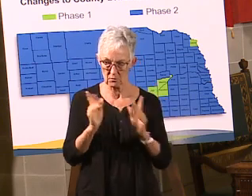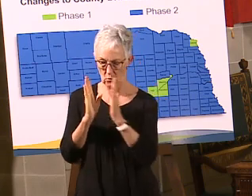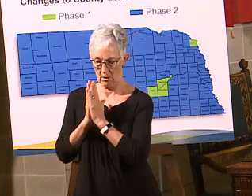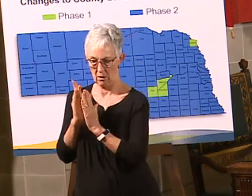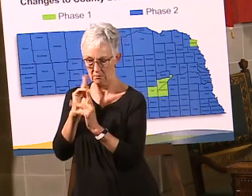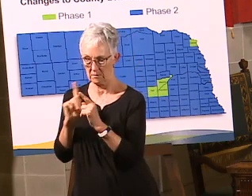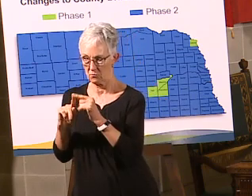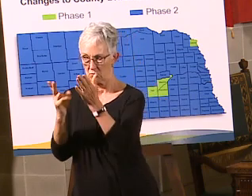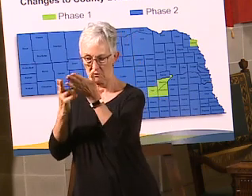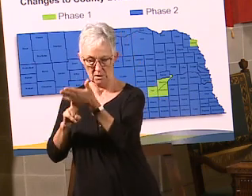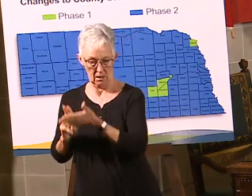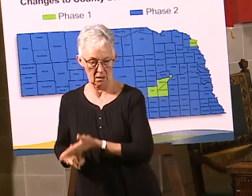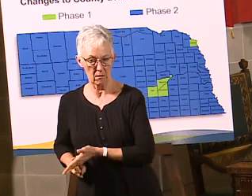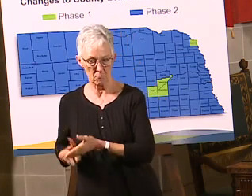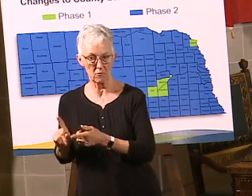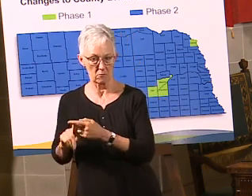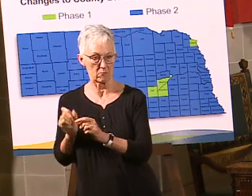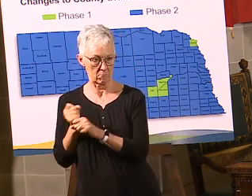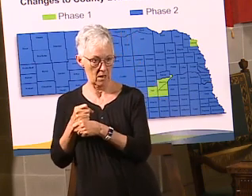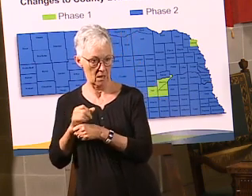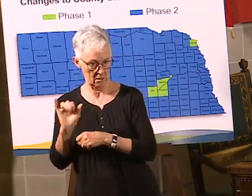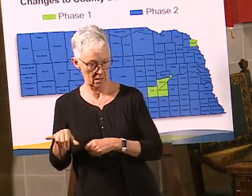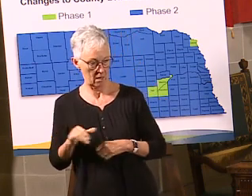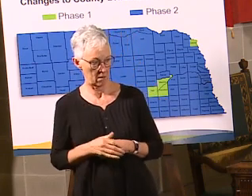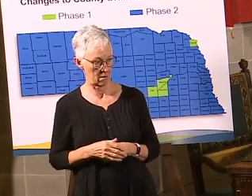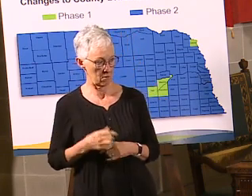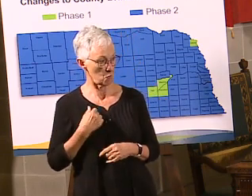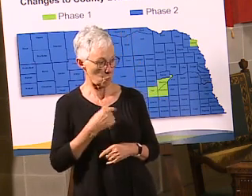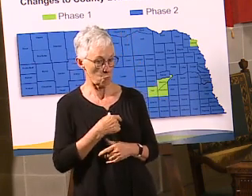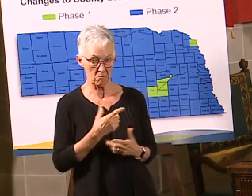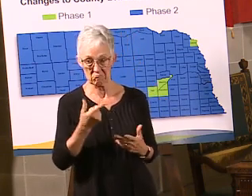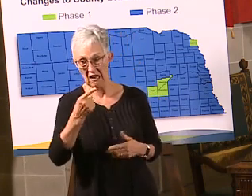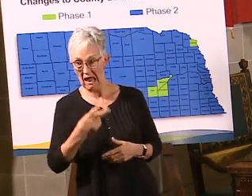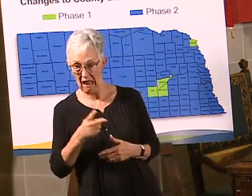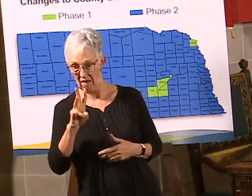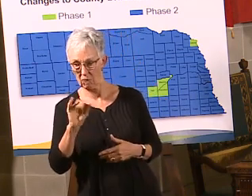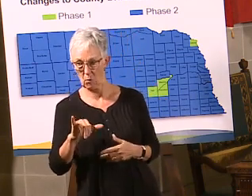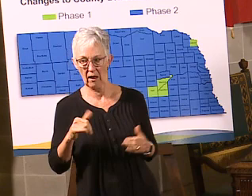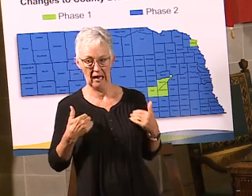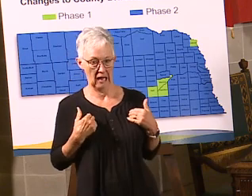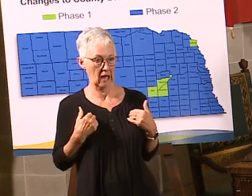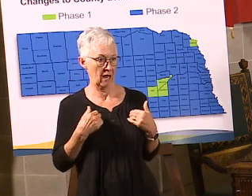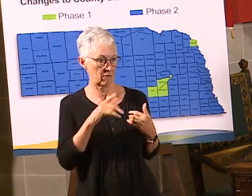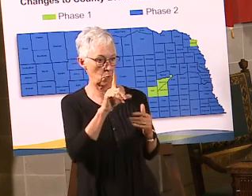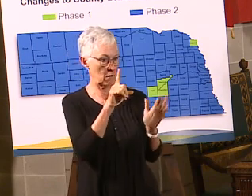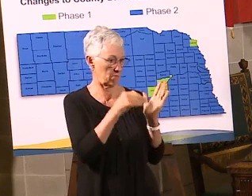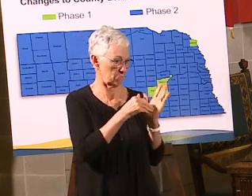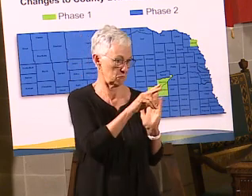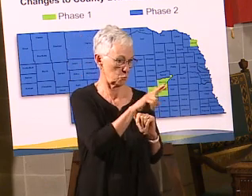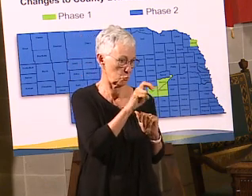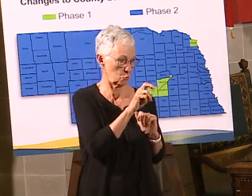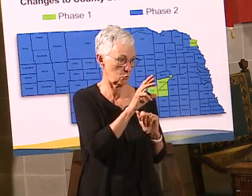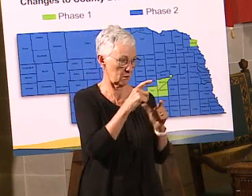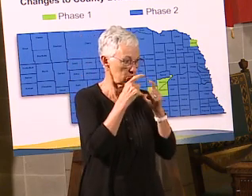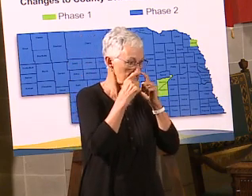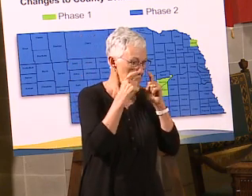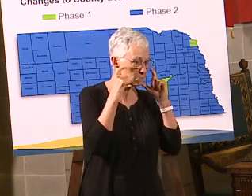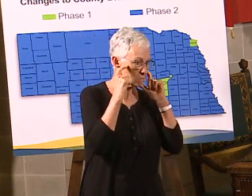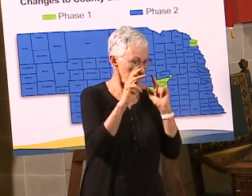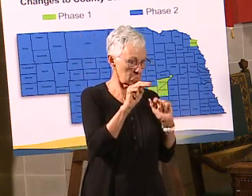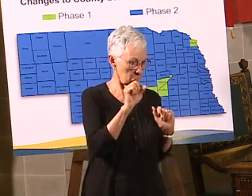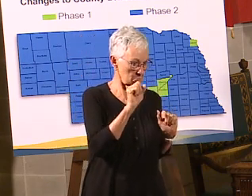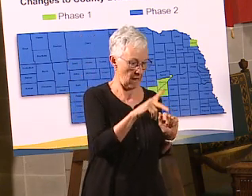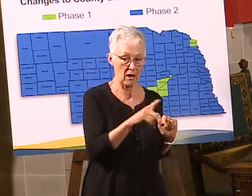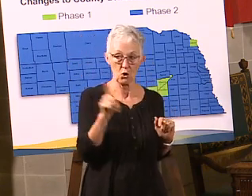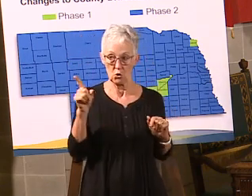provide those. And very pleased to let people know we're about halfway there. We got about 1,200 of those masks. So if you would like to drop